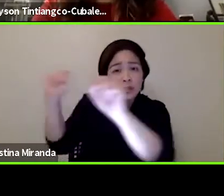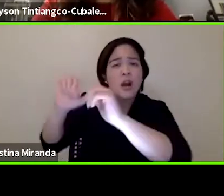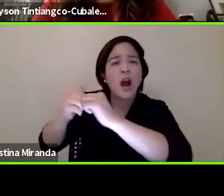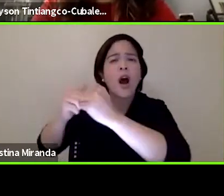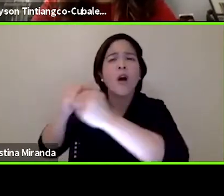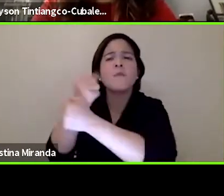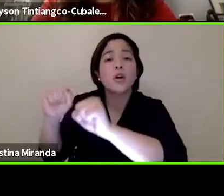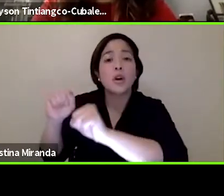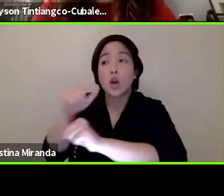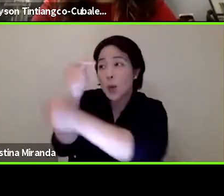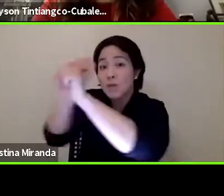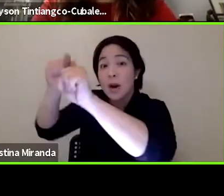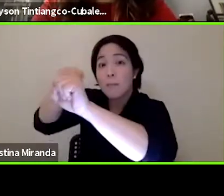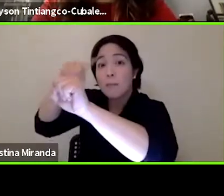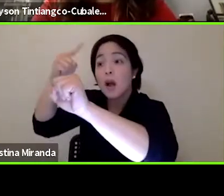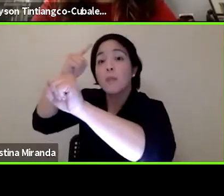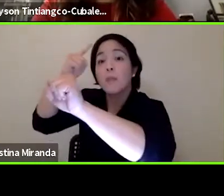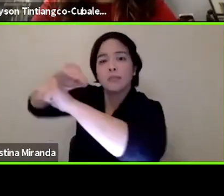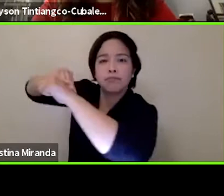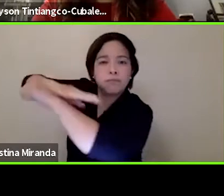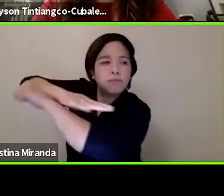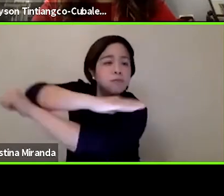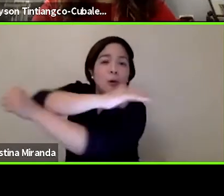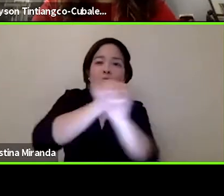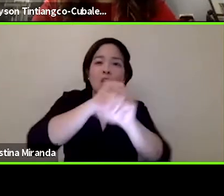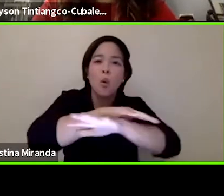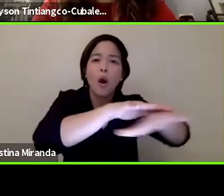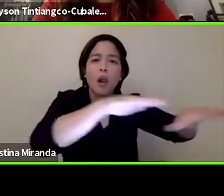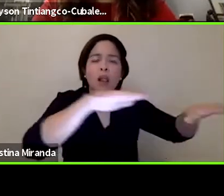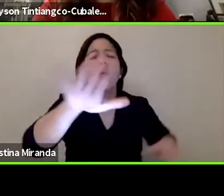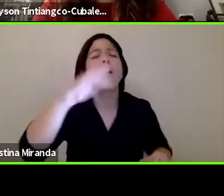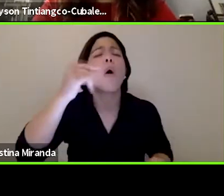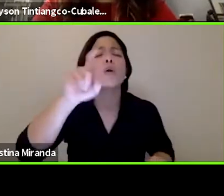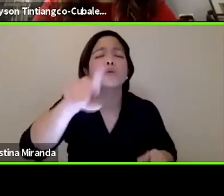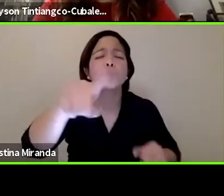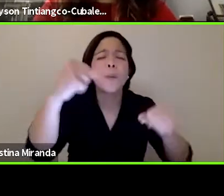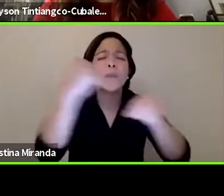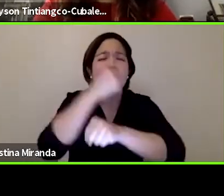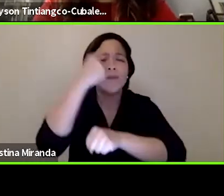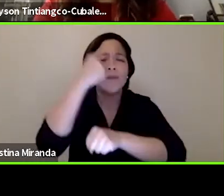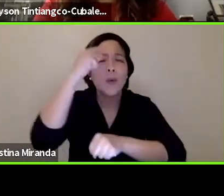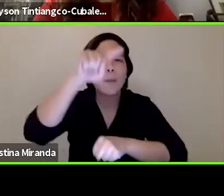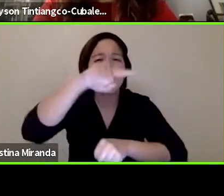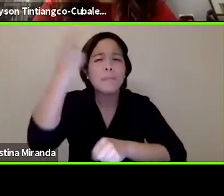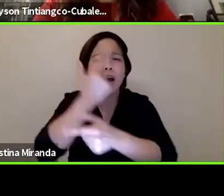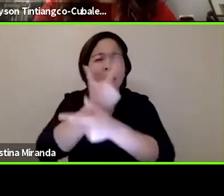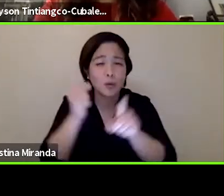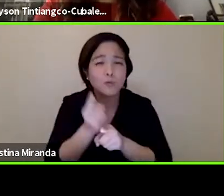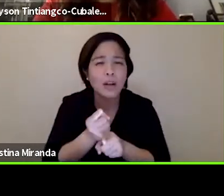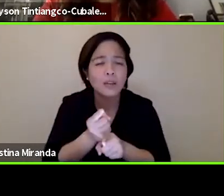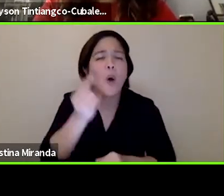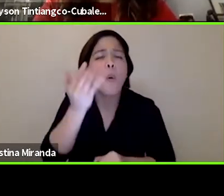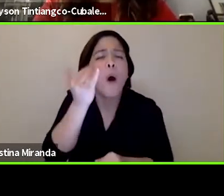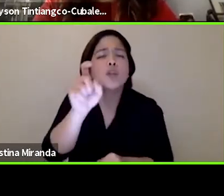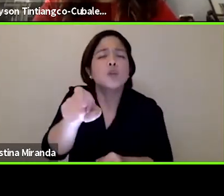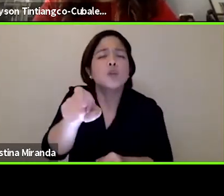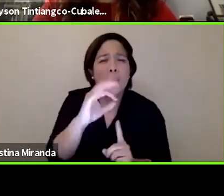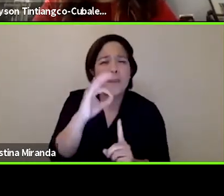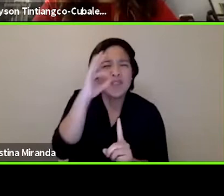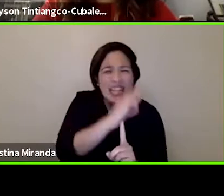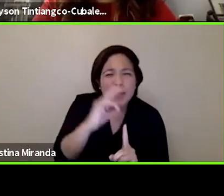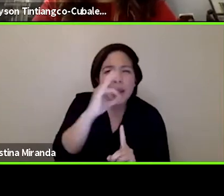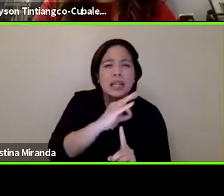people, you free everyone. Why should you fight for Black liberation is the question. Why should Filipinos,